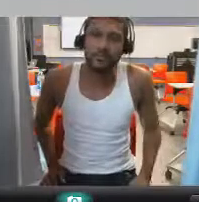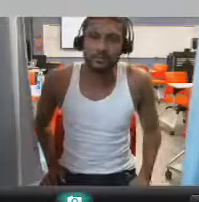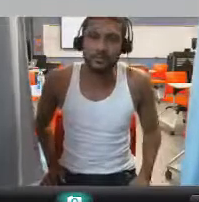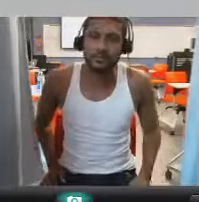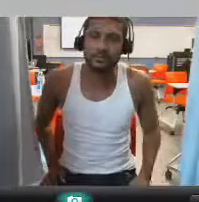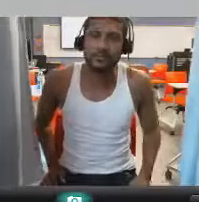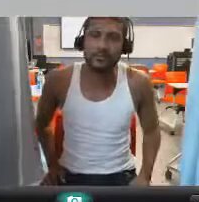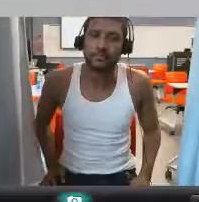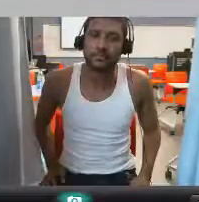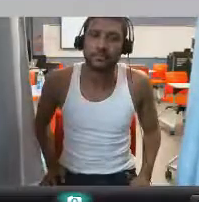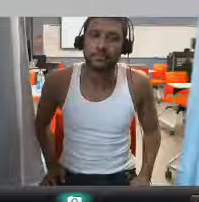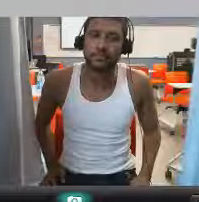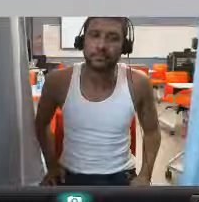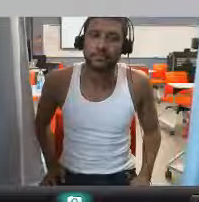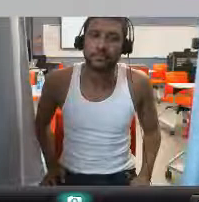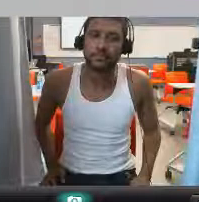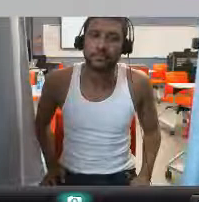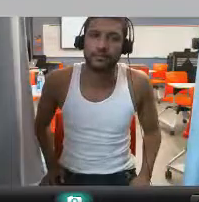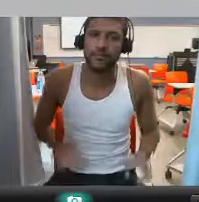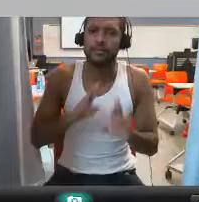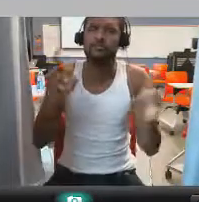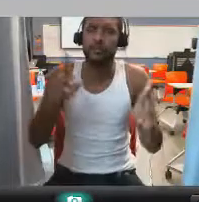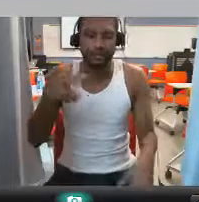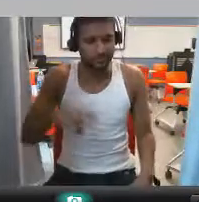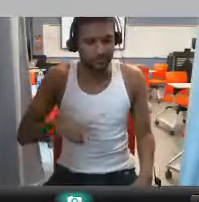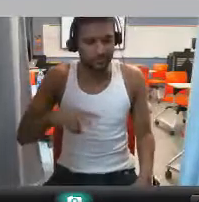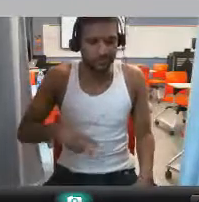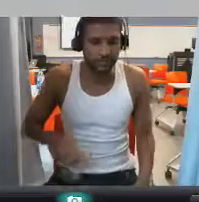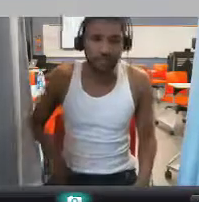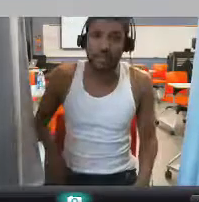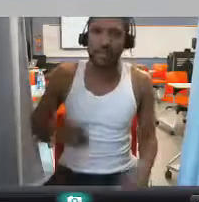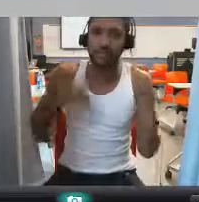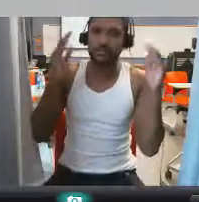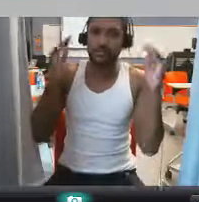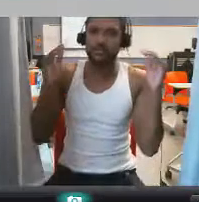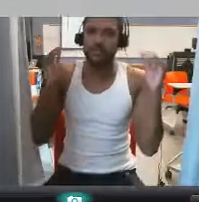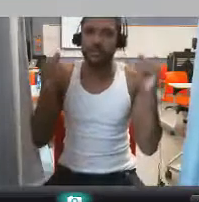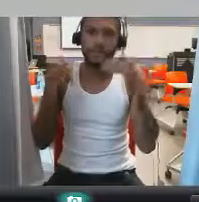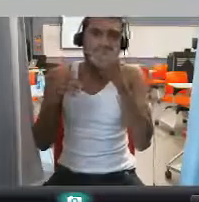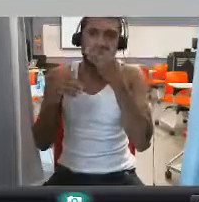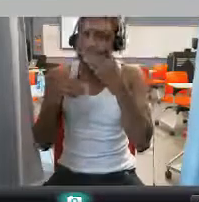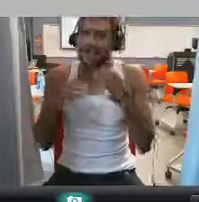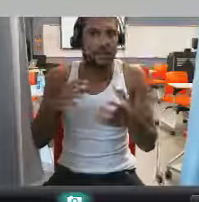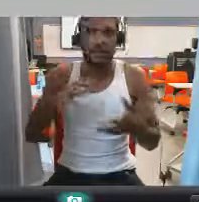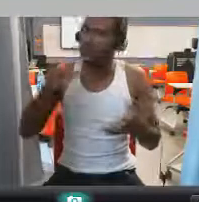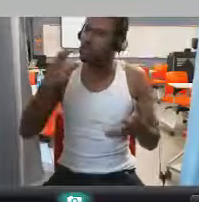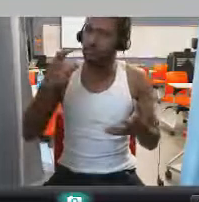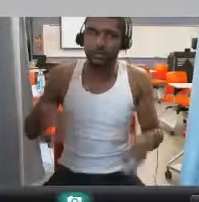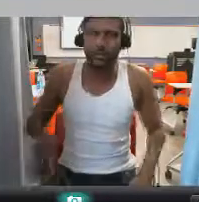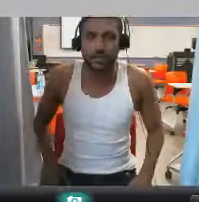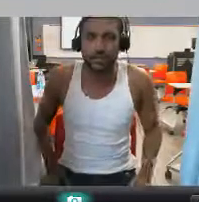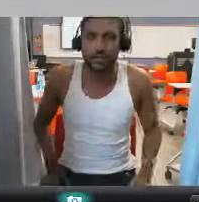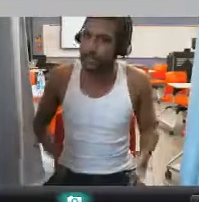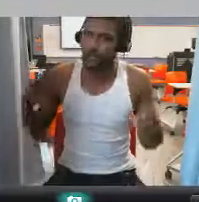at the top of a tower and shit like that. So I'm ready to look into the bowl, and I'm thinking I'm gonna flush before I wipe because god damn it, there's like